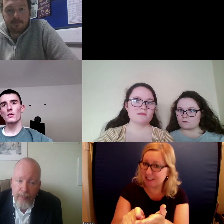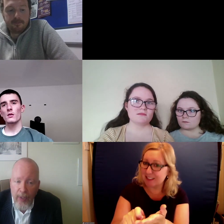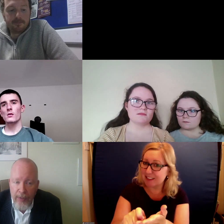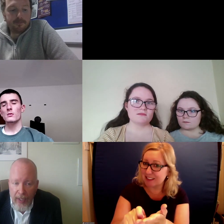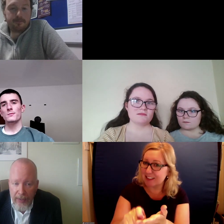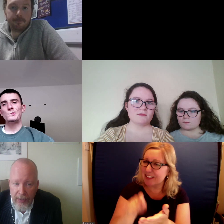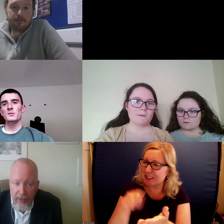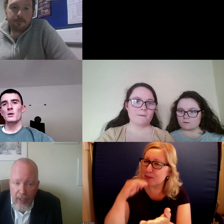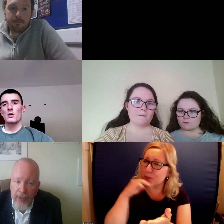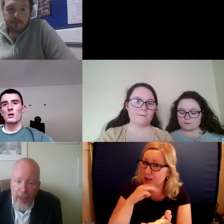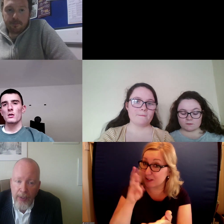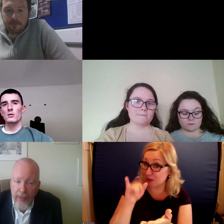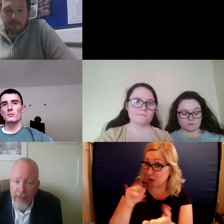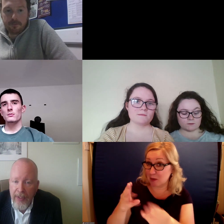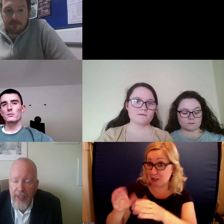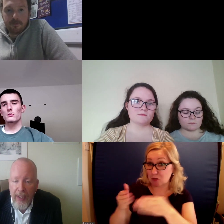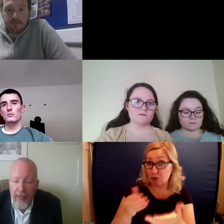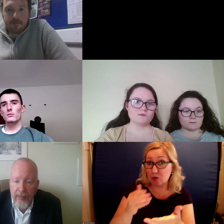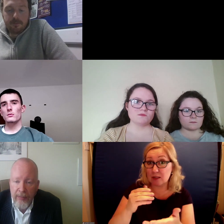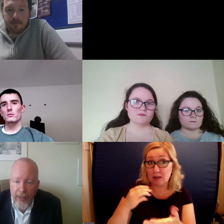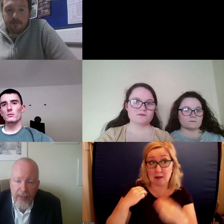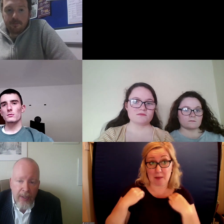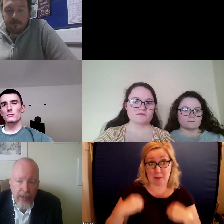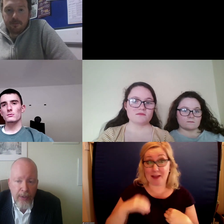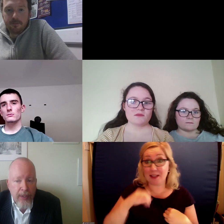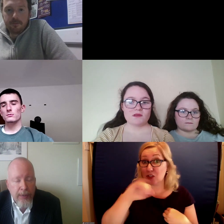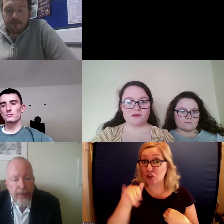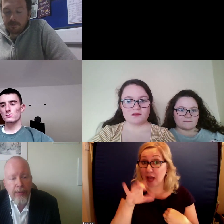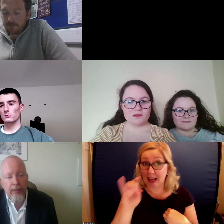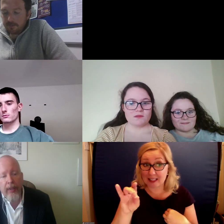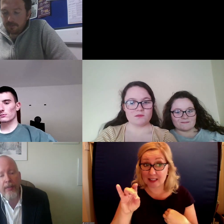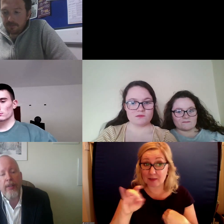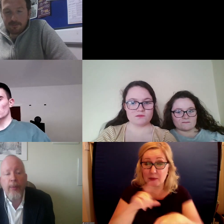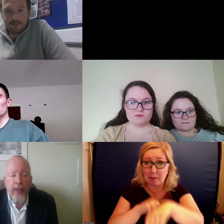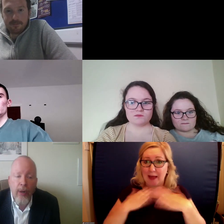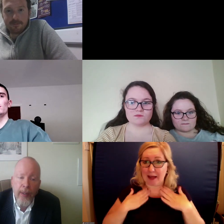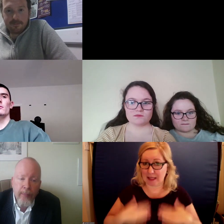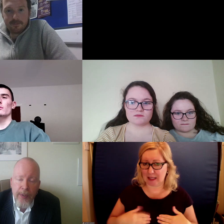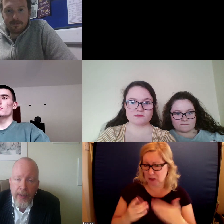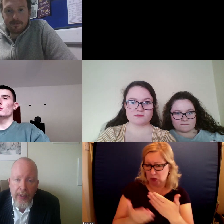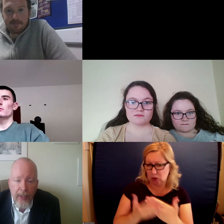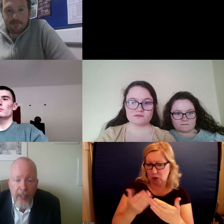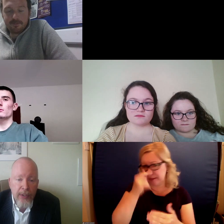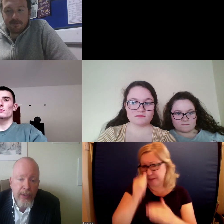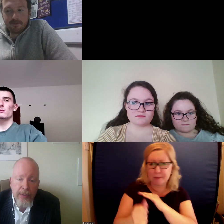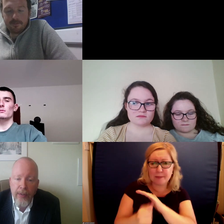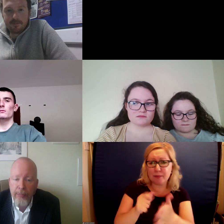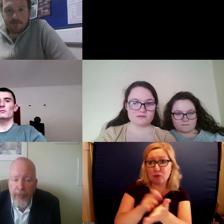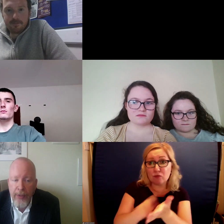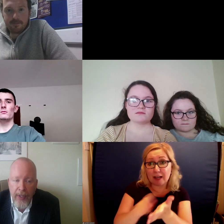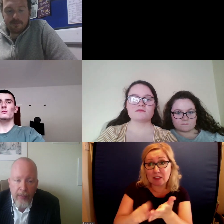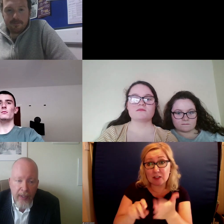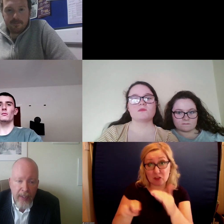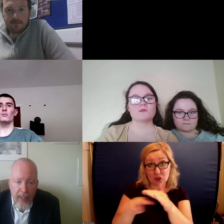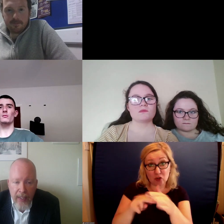Gabby. Jack is an up-and-coming author, very talented undergraduate student at NUI Galway, studying English literature